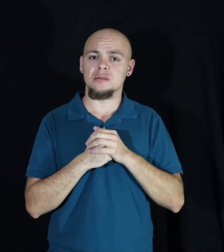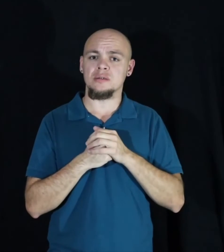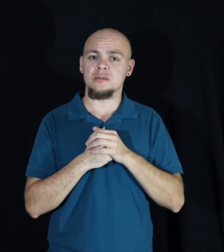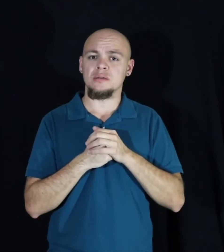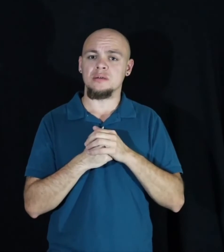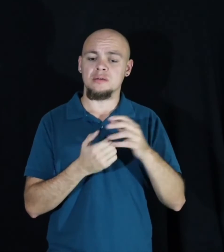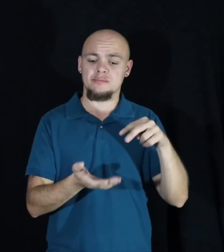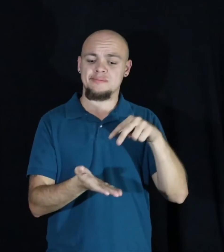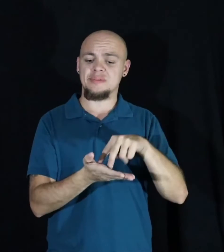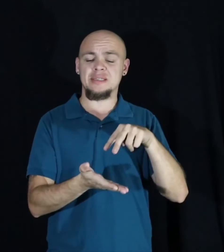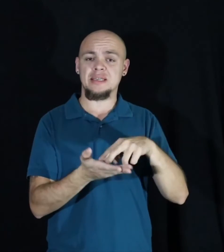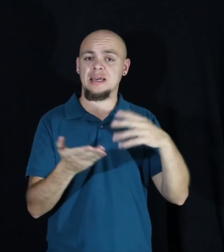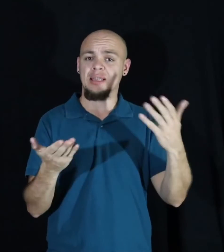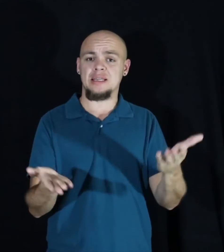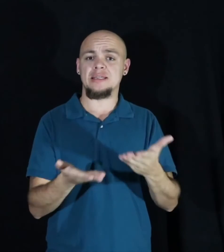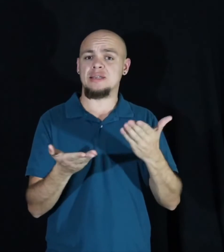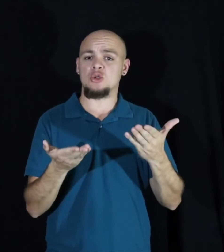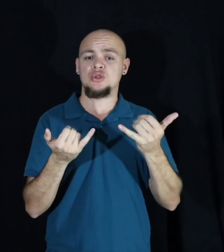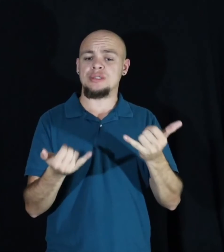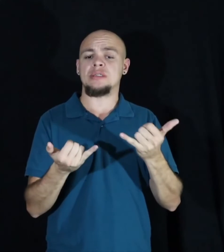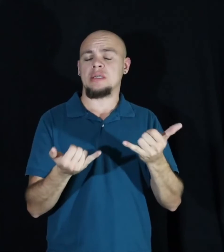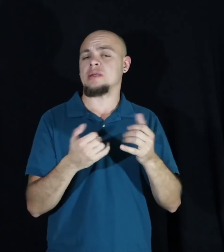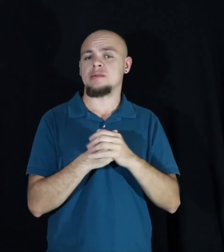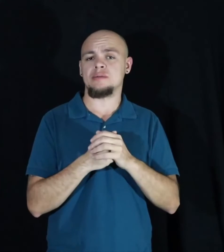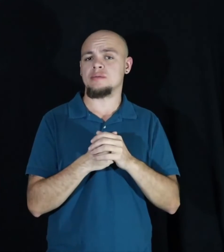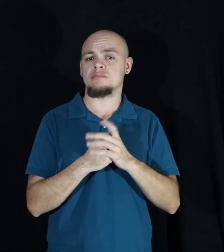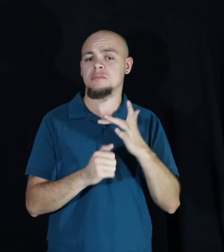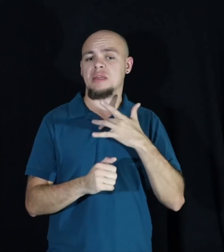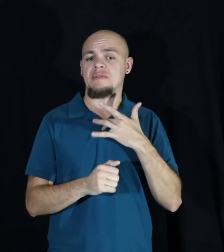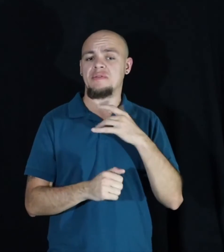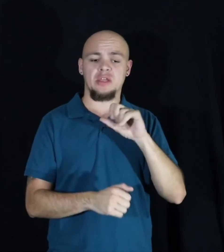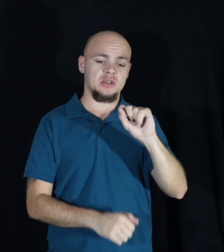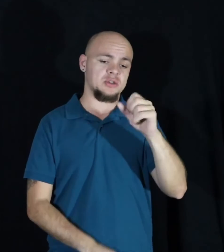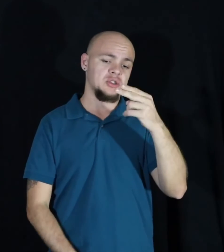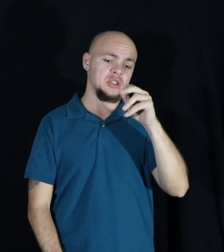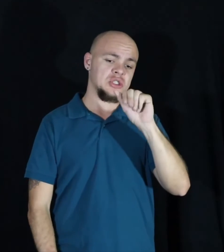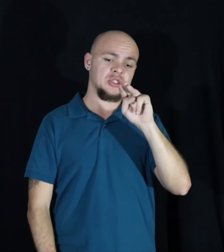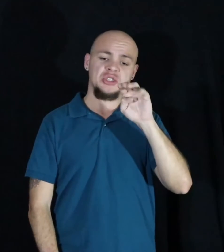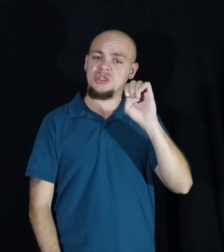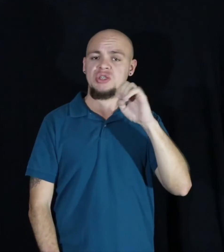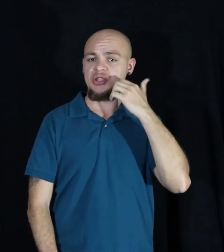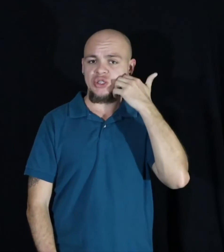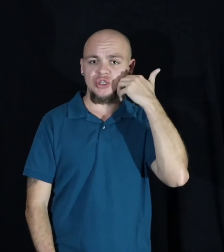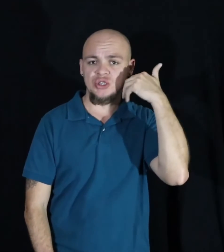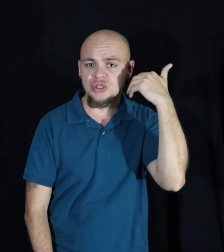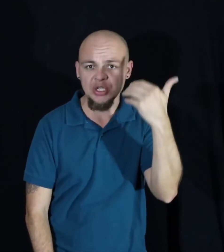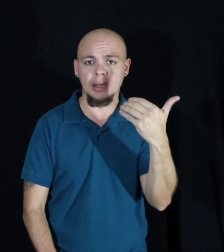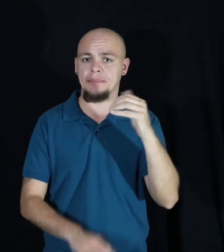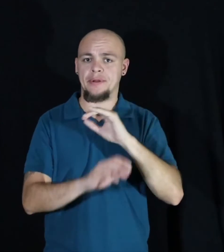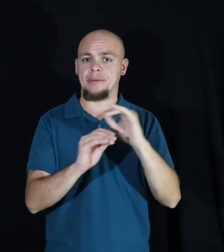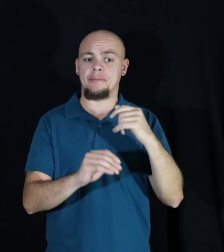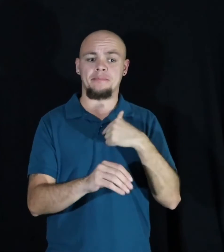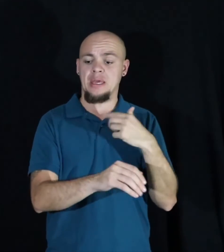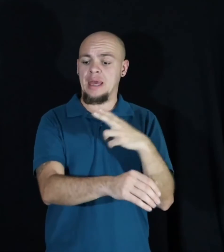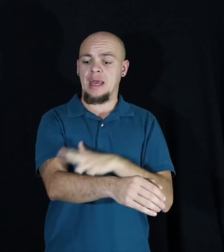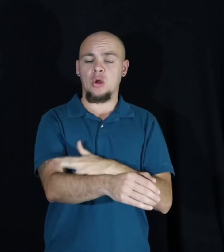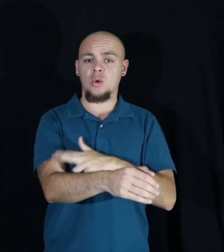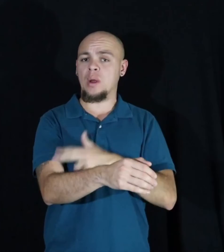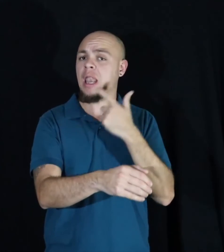stand here today and not feel shame. I'm not ashamed that I was a heroin addict.